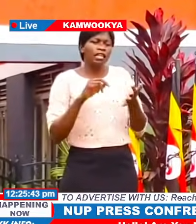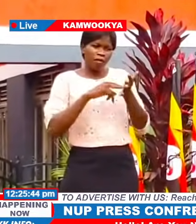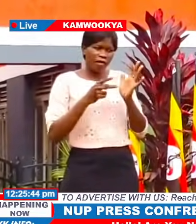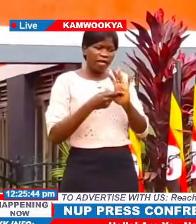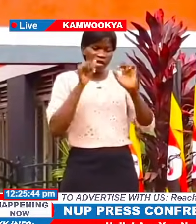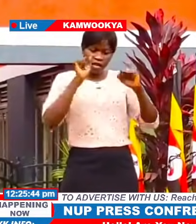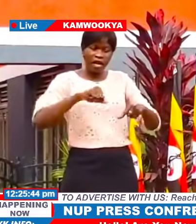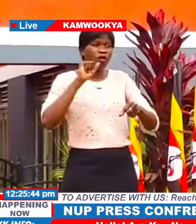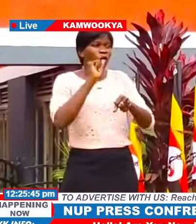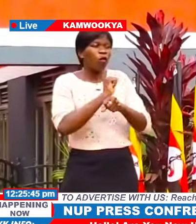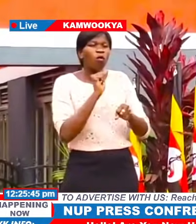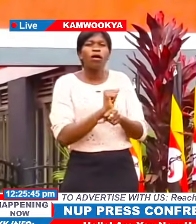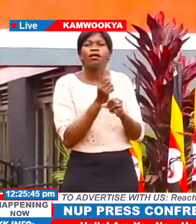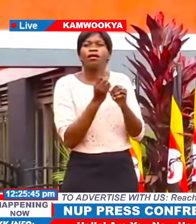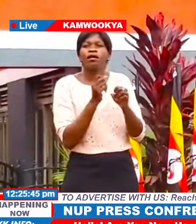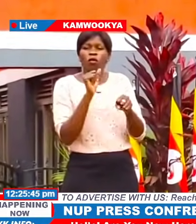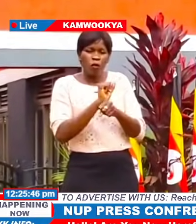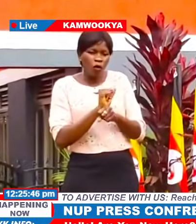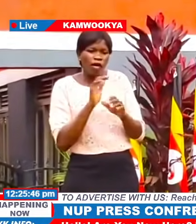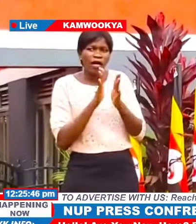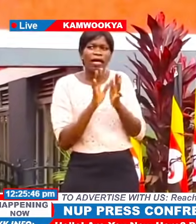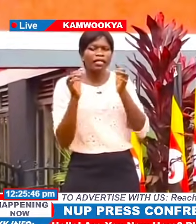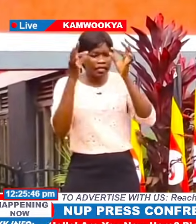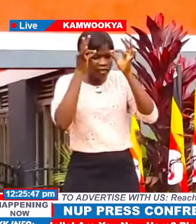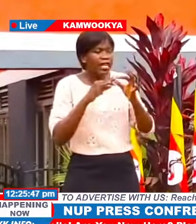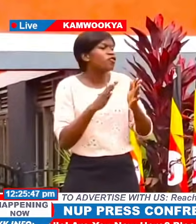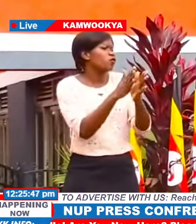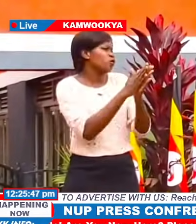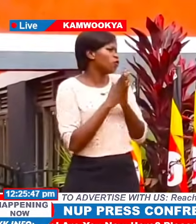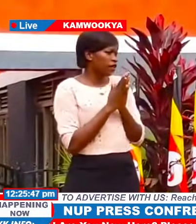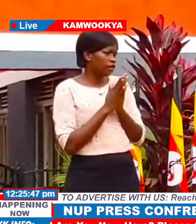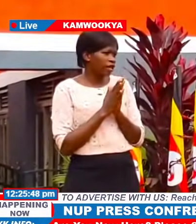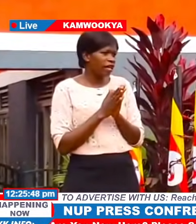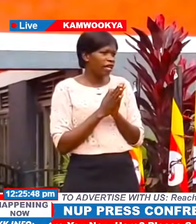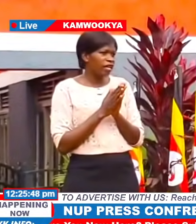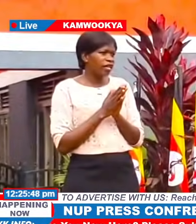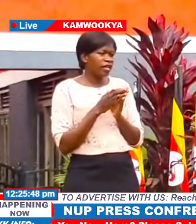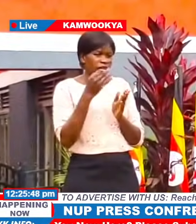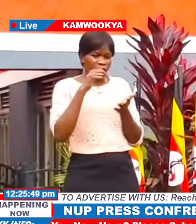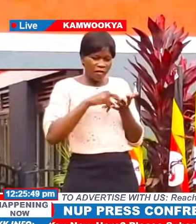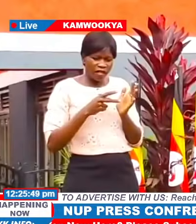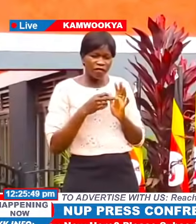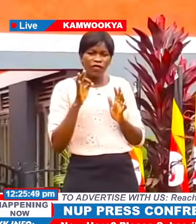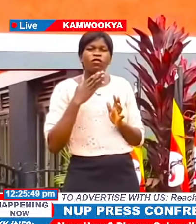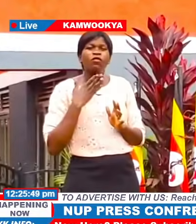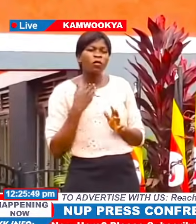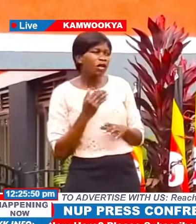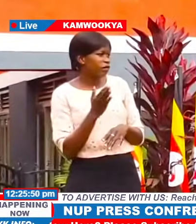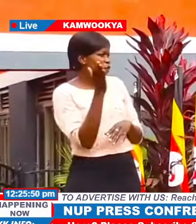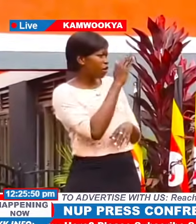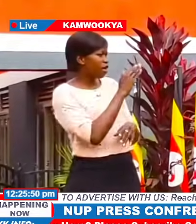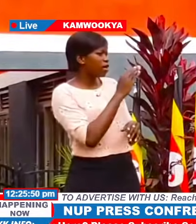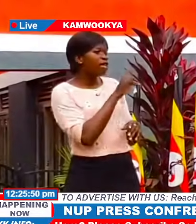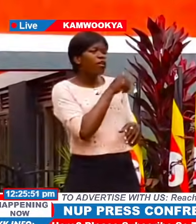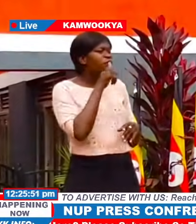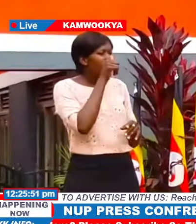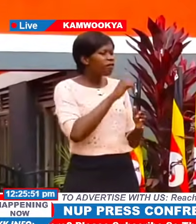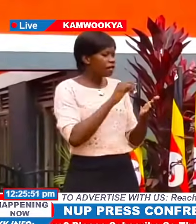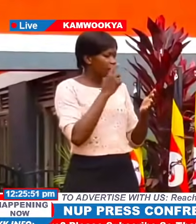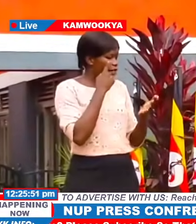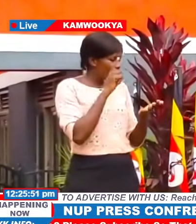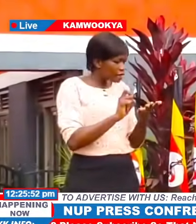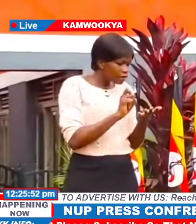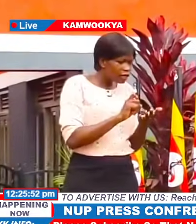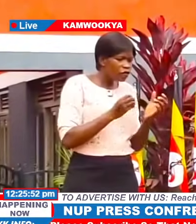Because there's many people to go to. So if a line to this particular testing, private facility is long, I'll go to another, and another,